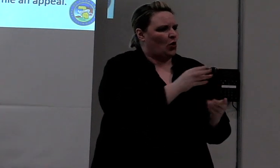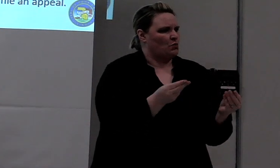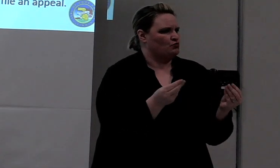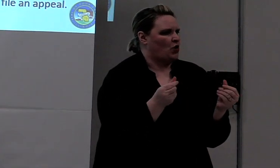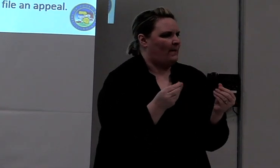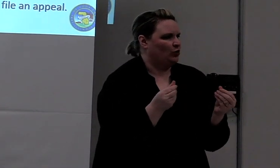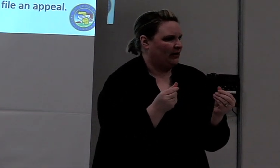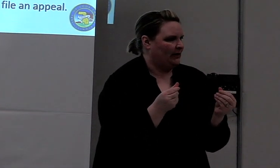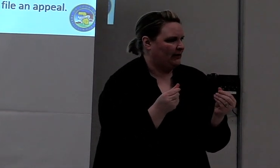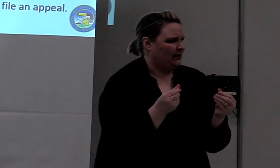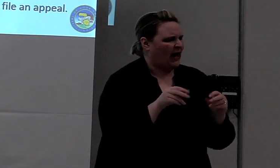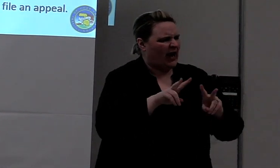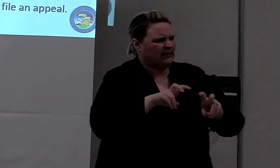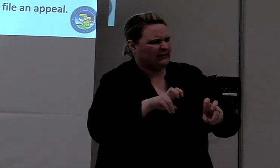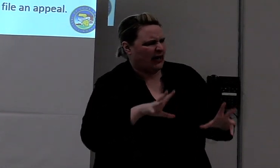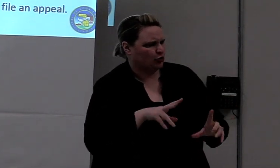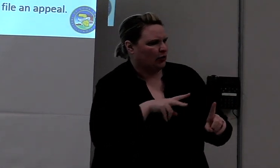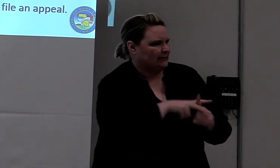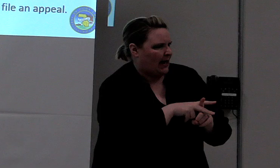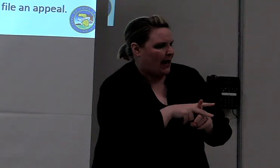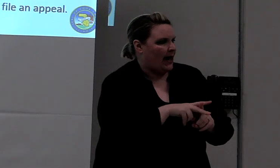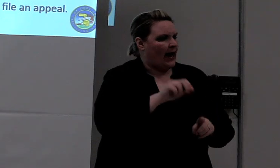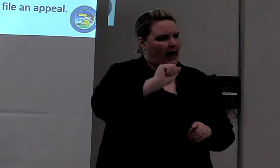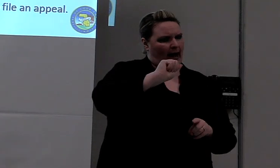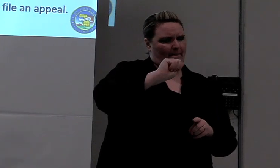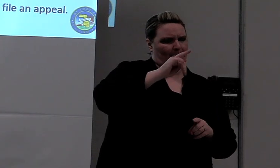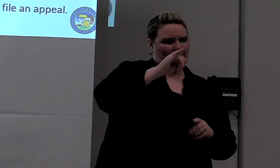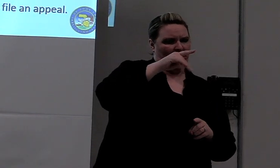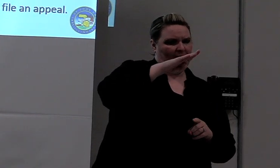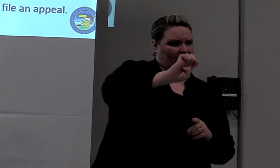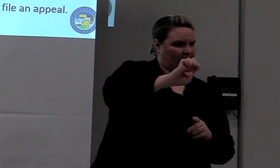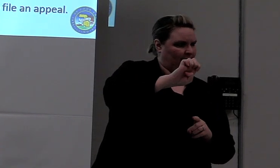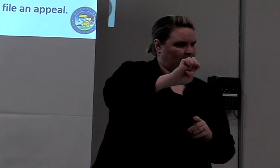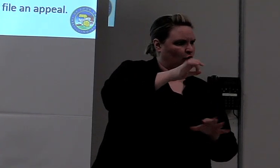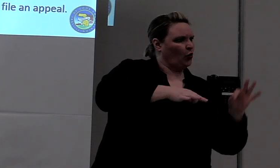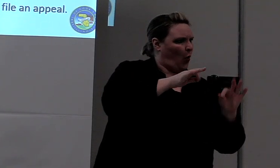assessor, or the appellate court for you.